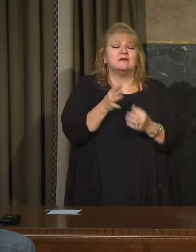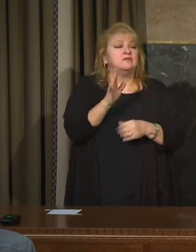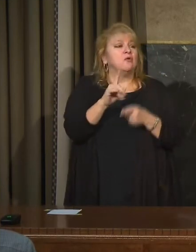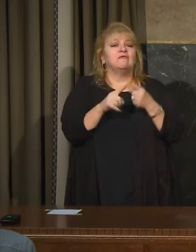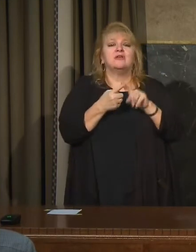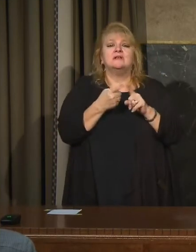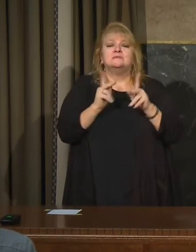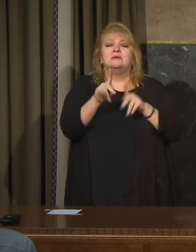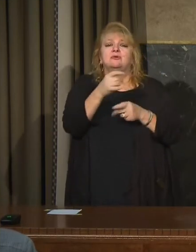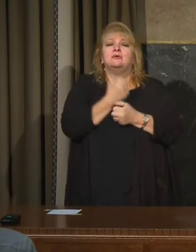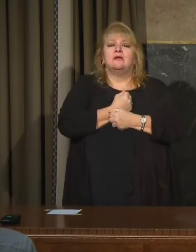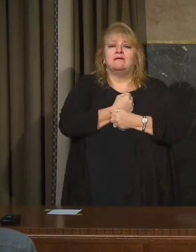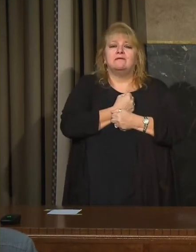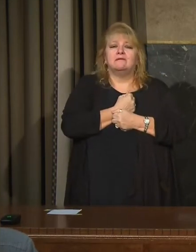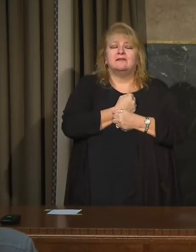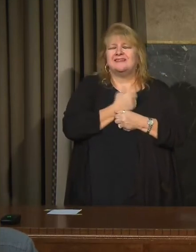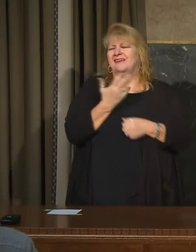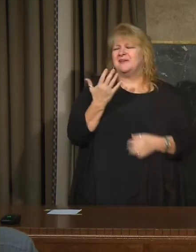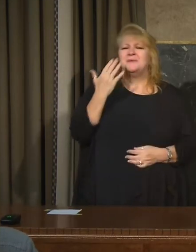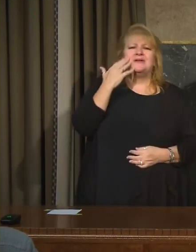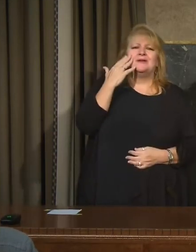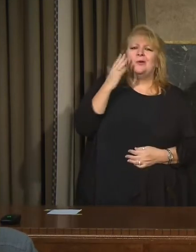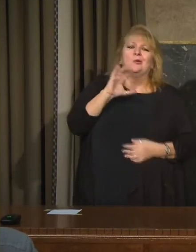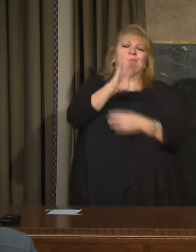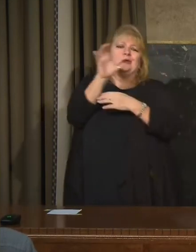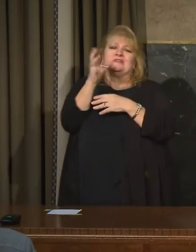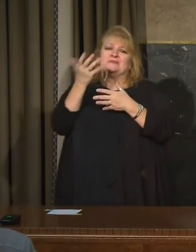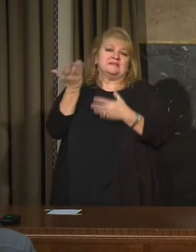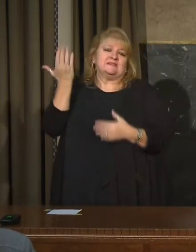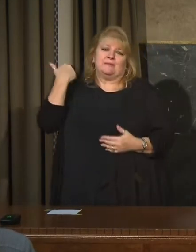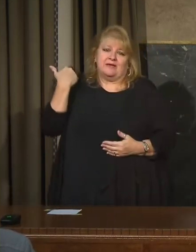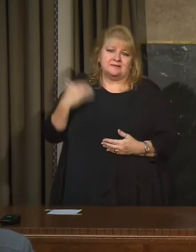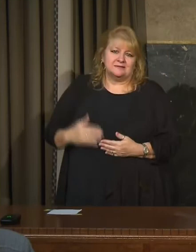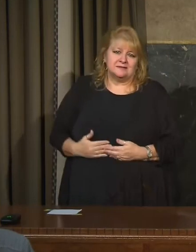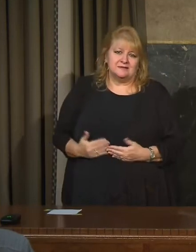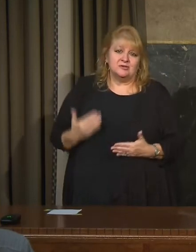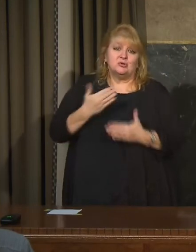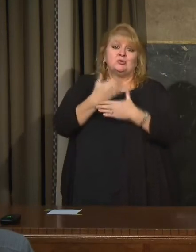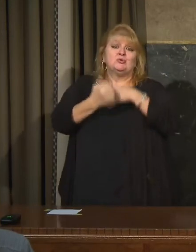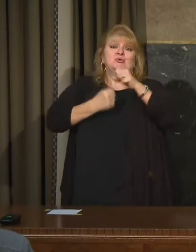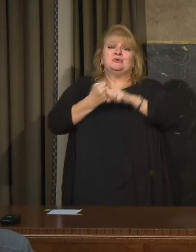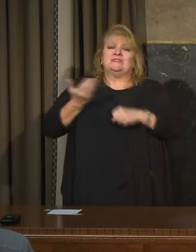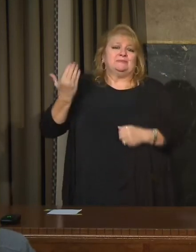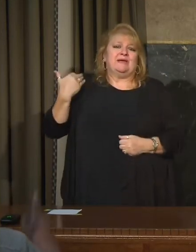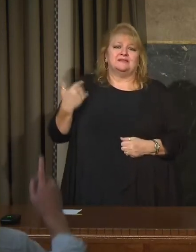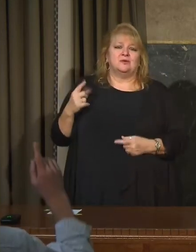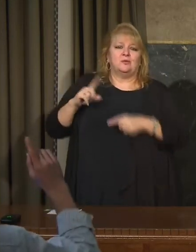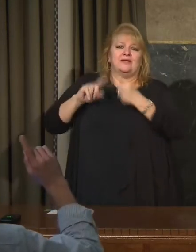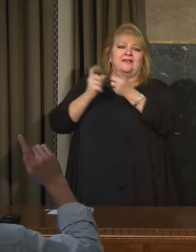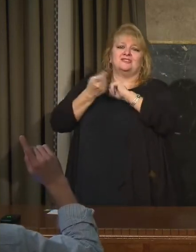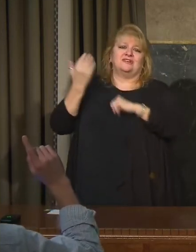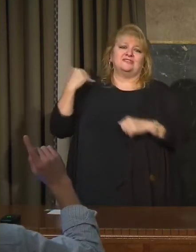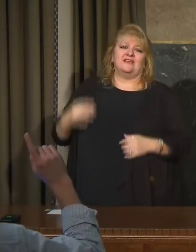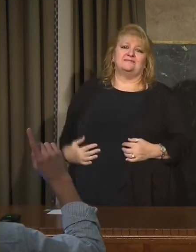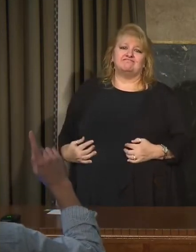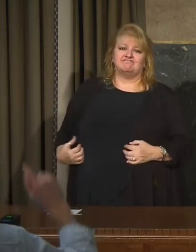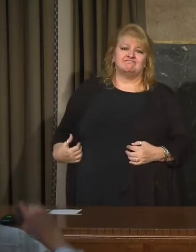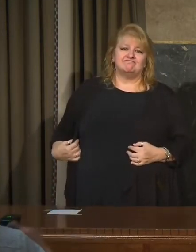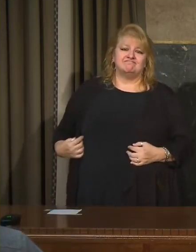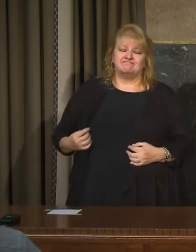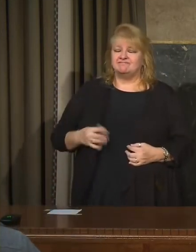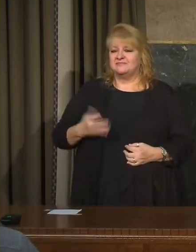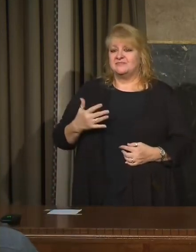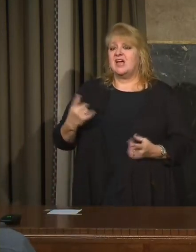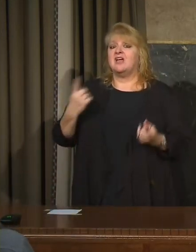So let's take the opportunity in the new year to double down and try and stop the spread. Be happy to answer a few questions if there are. Sam, we